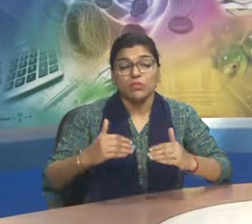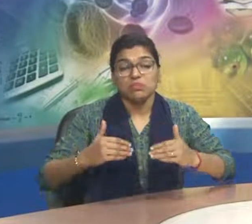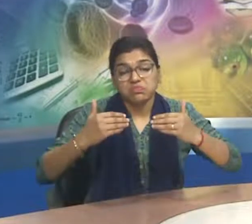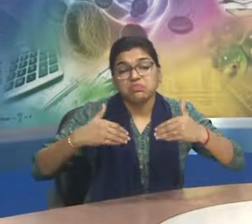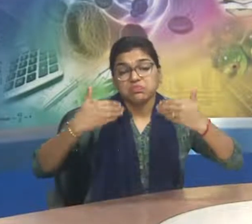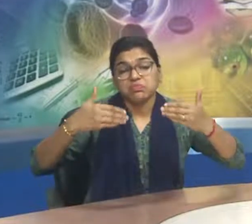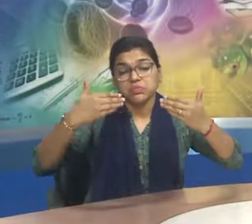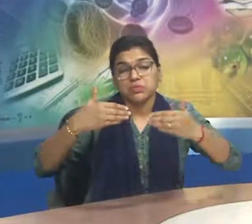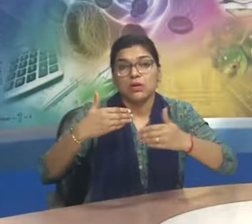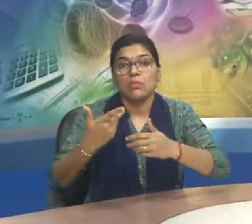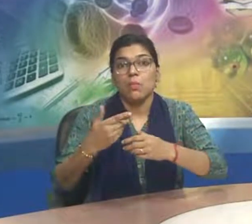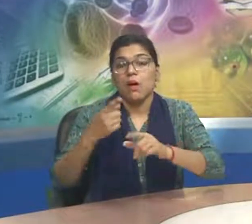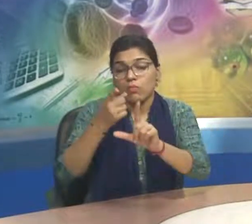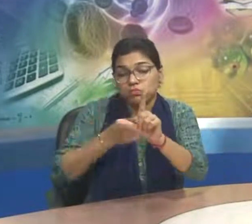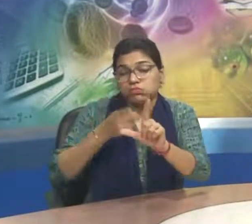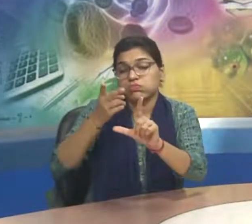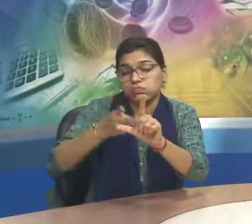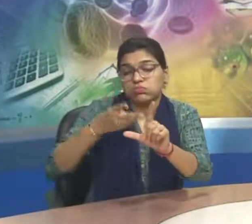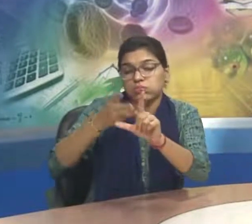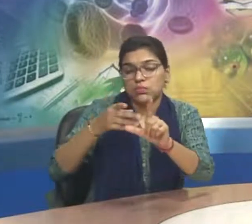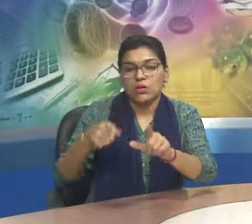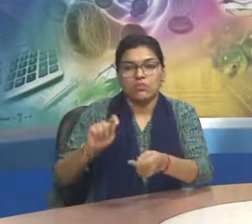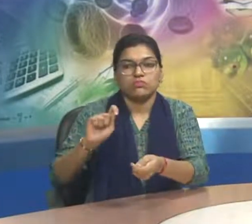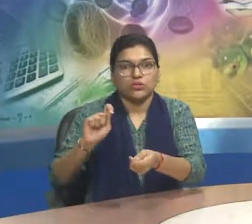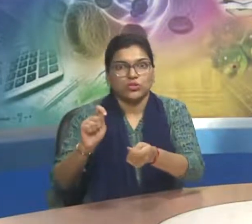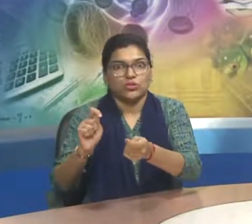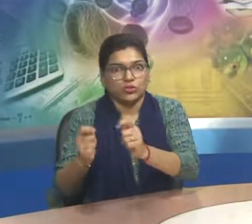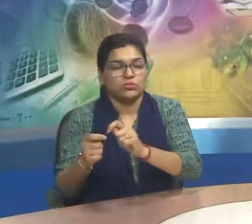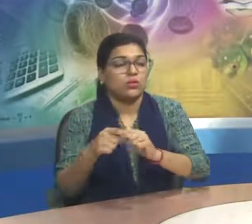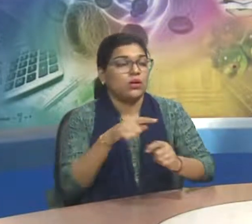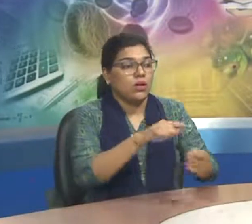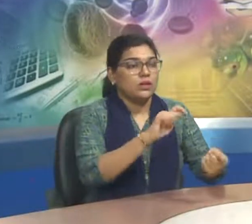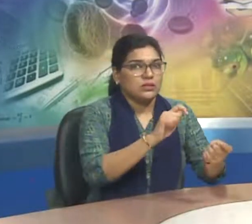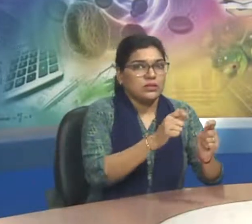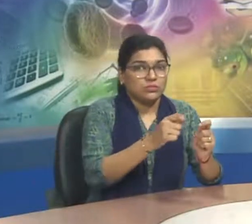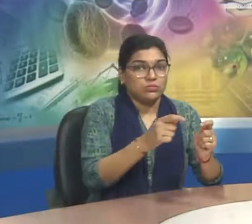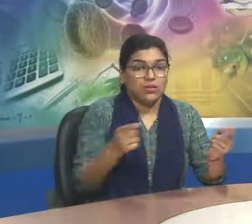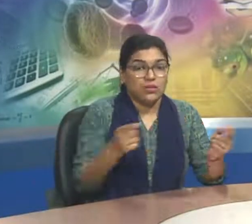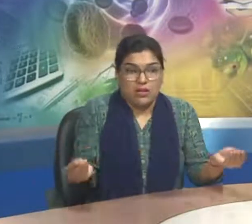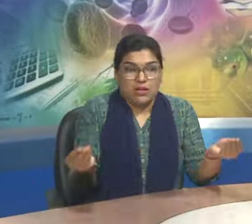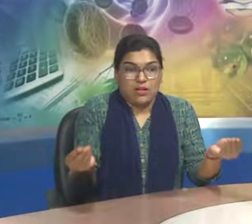So there is an equal give and take